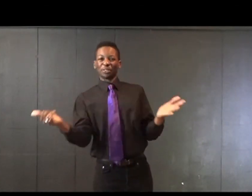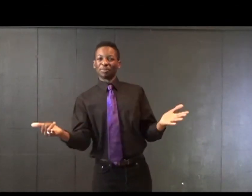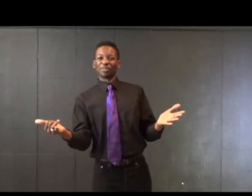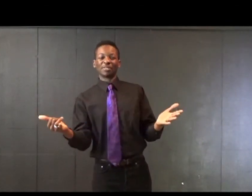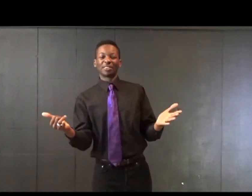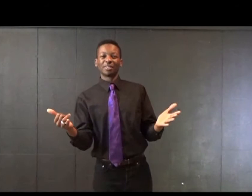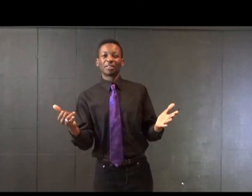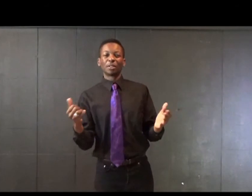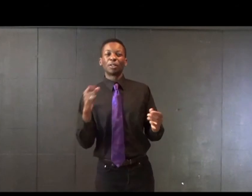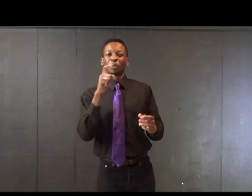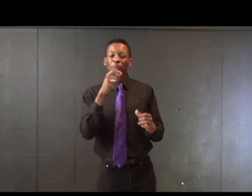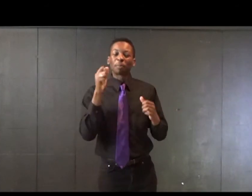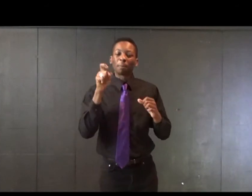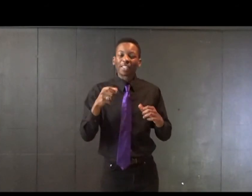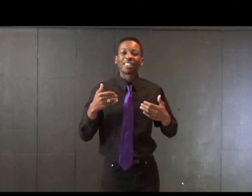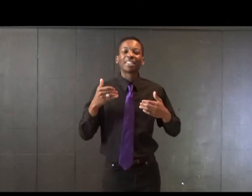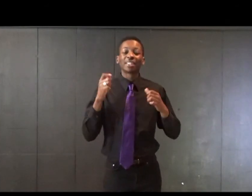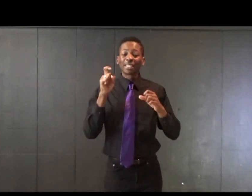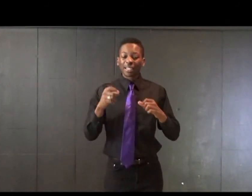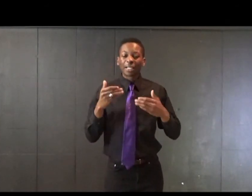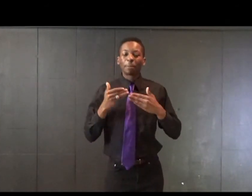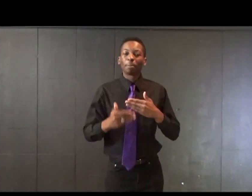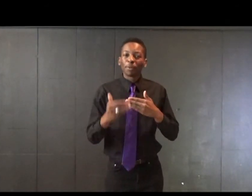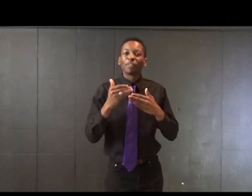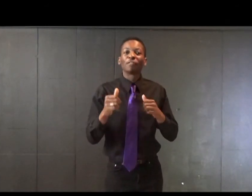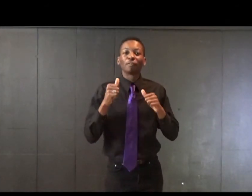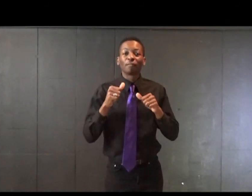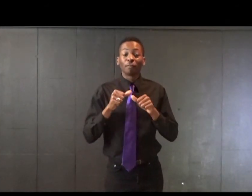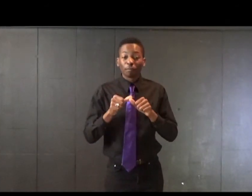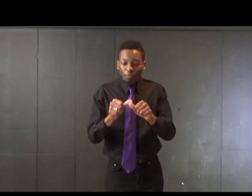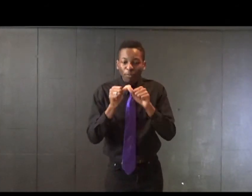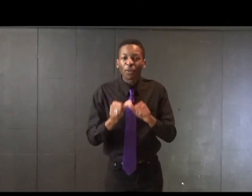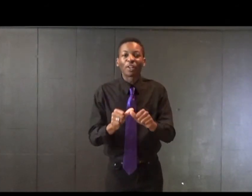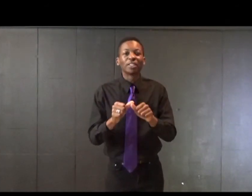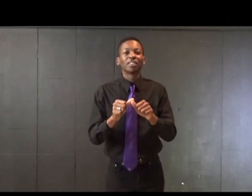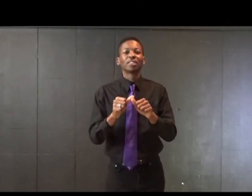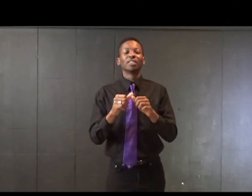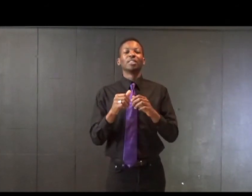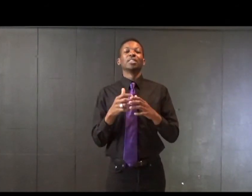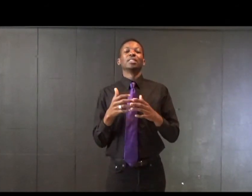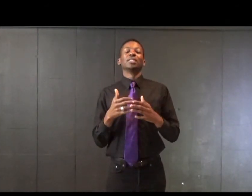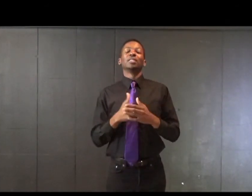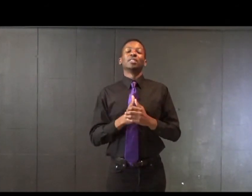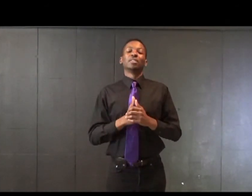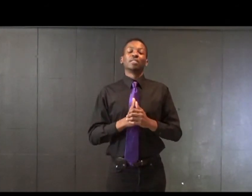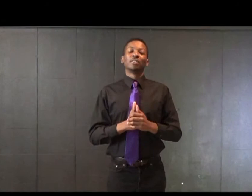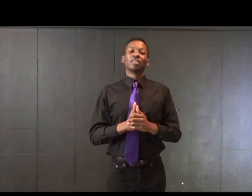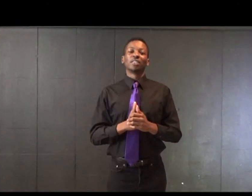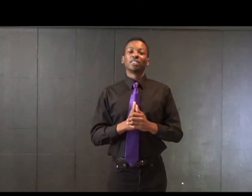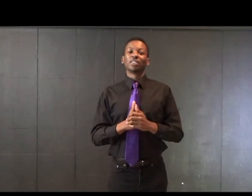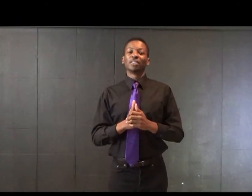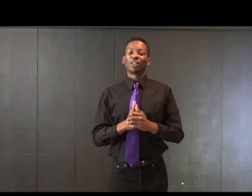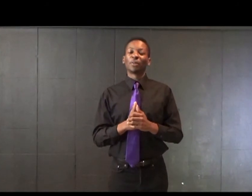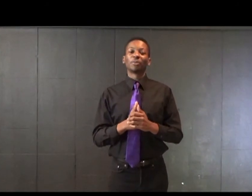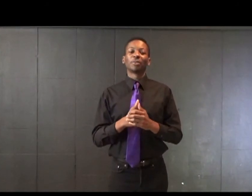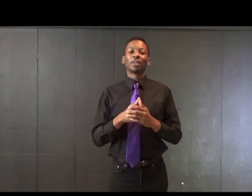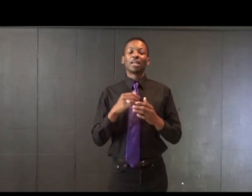Don't let other people think that what you want to do is impossible. Just continue on.